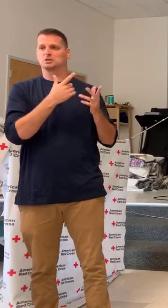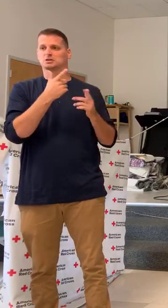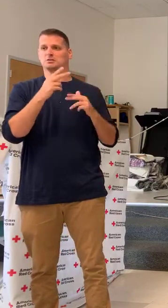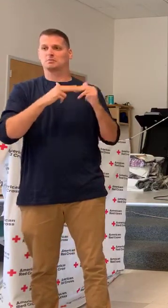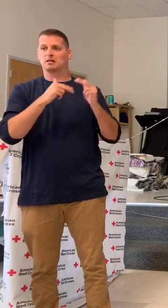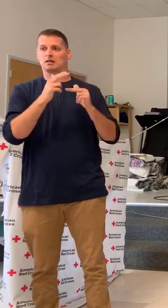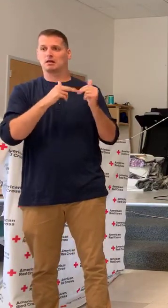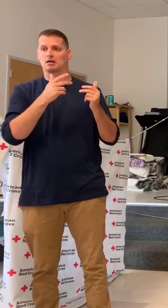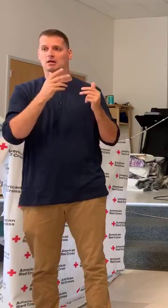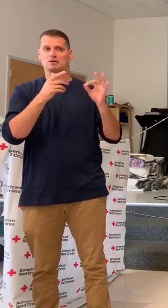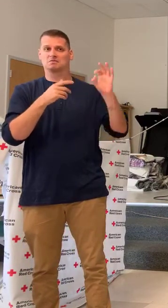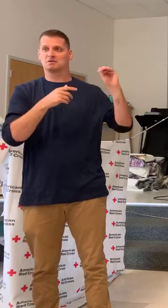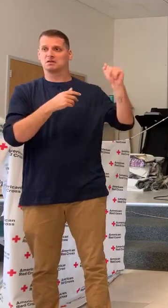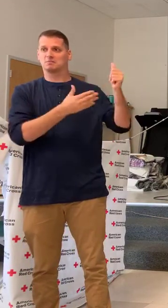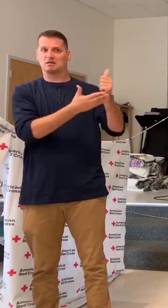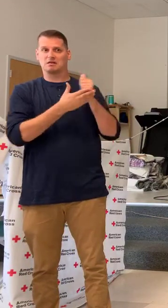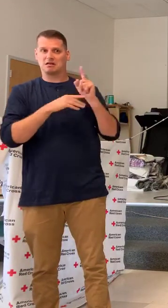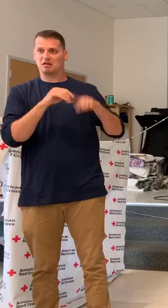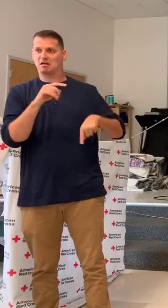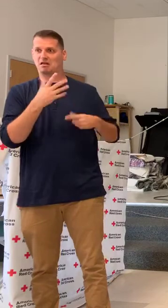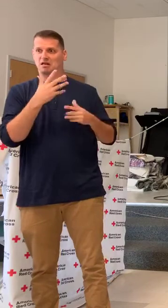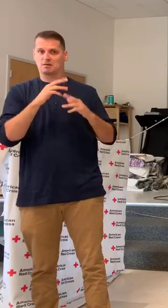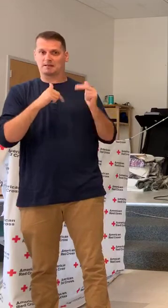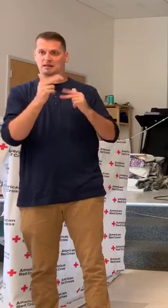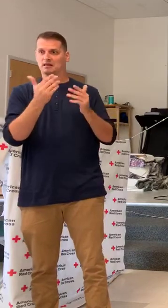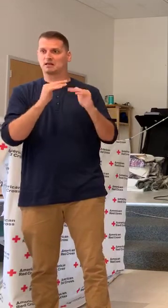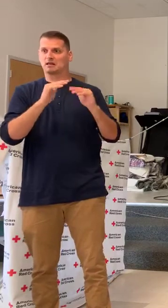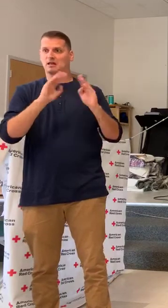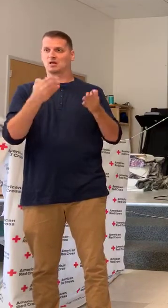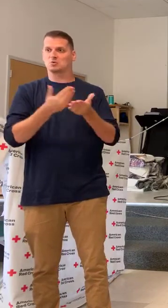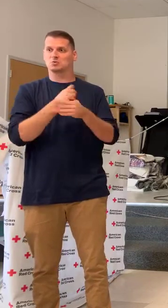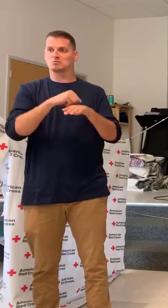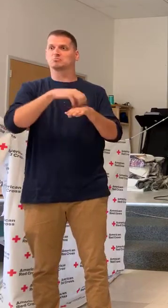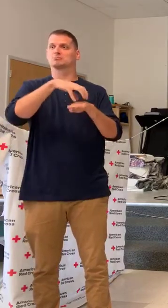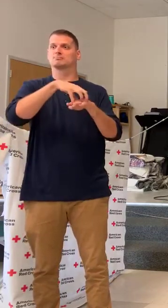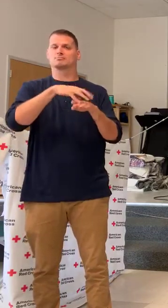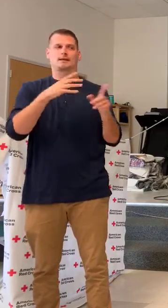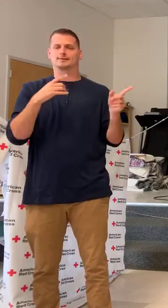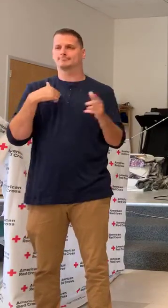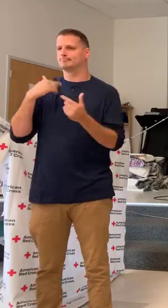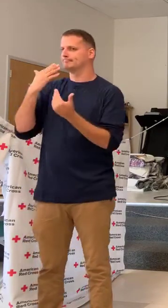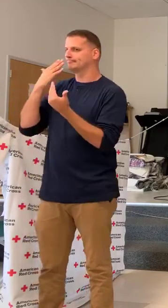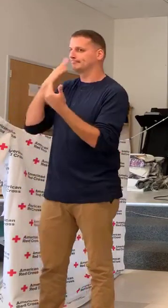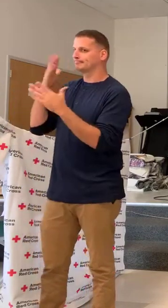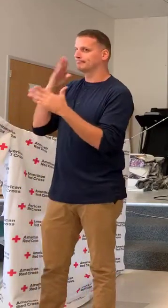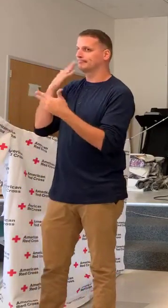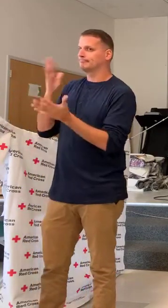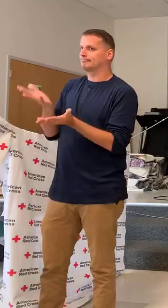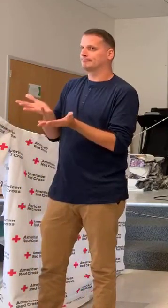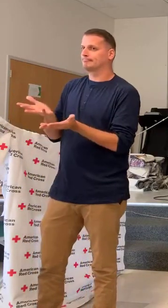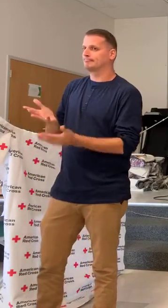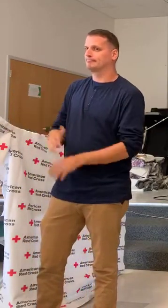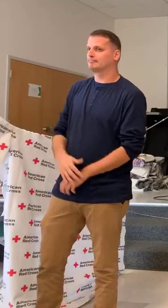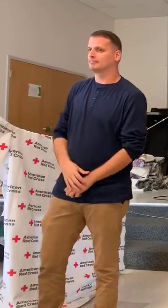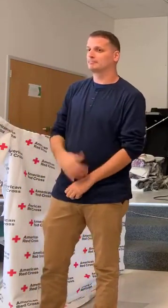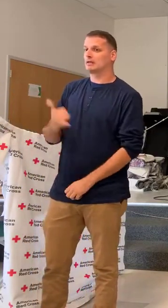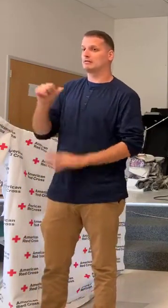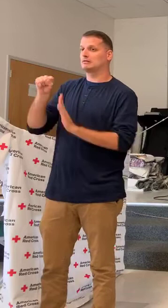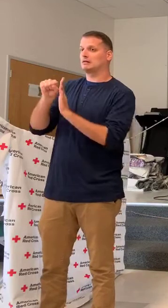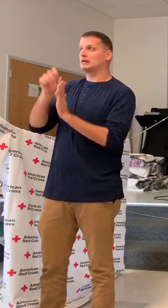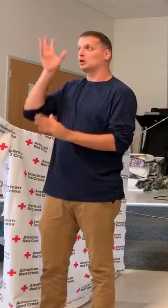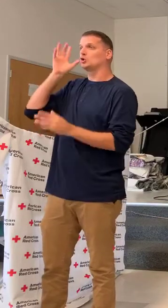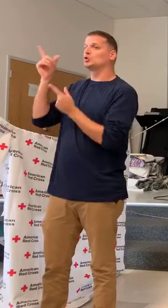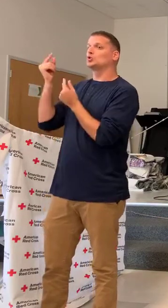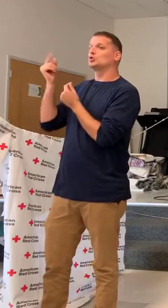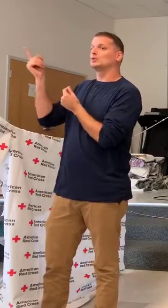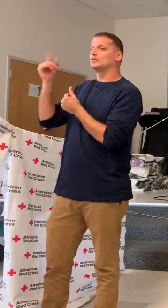find out. Right now, what we have for state is not to build your house, but to take care of you. The FEMA is where it helps